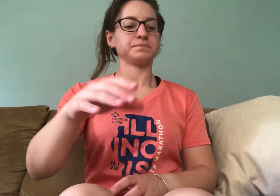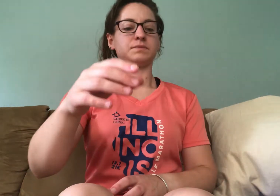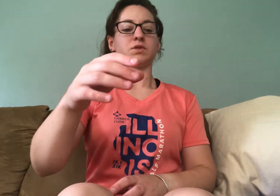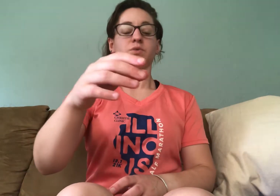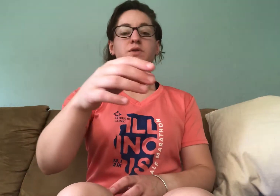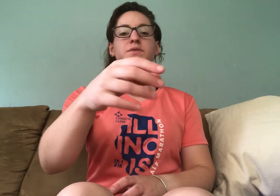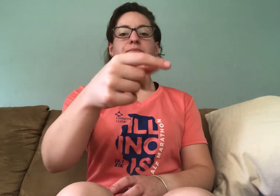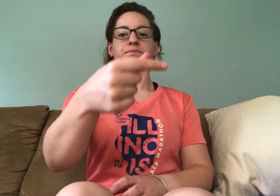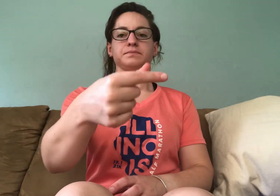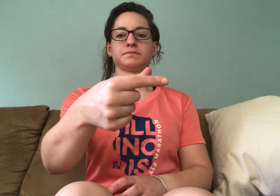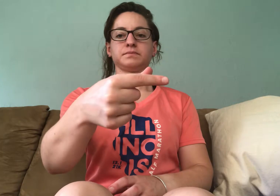2 words?